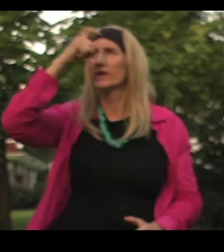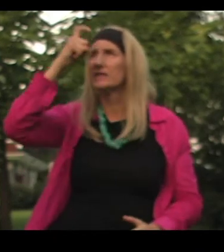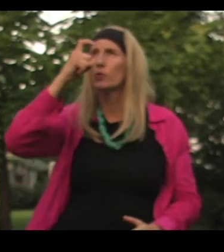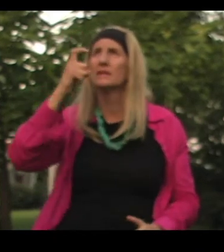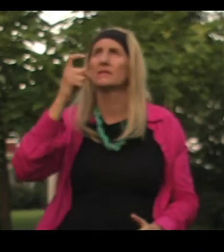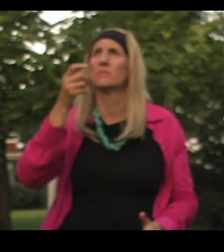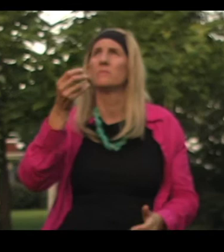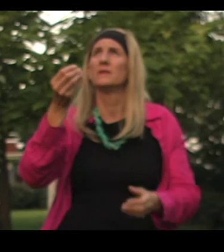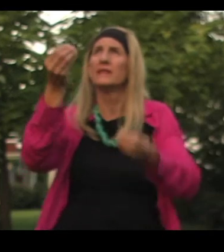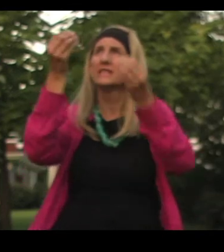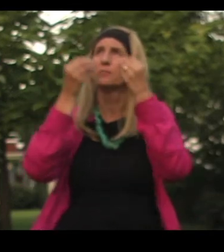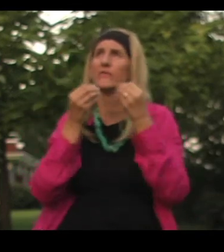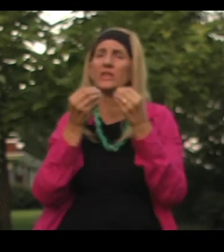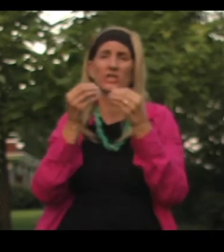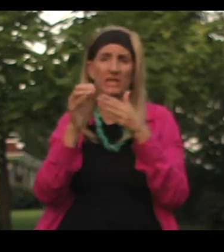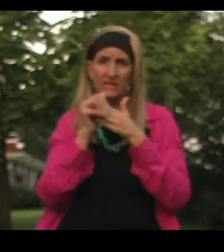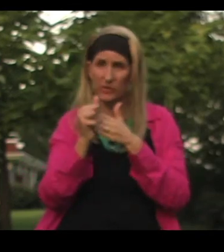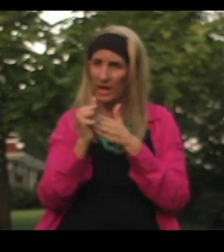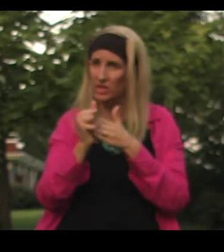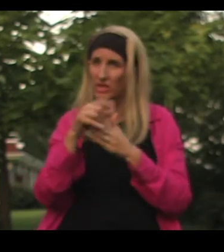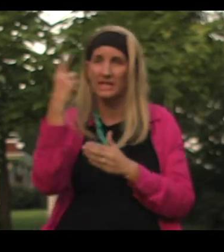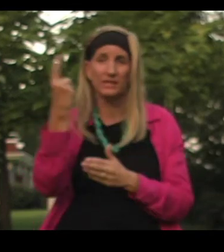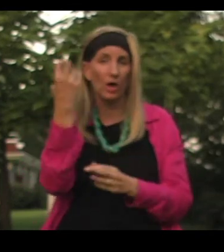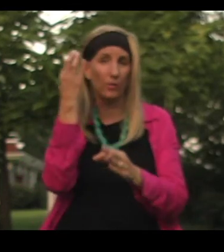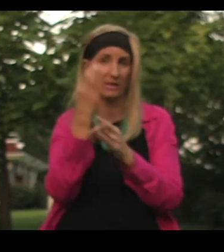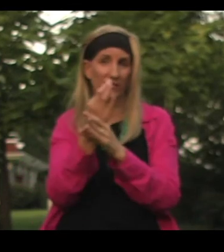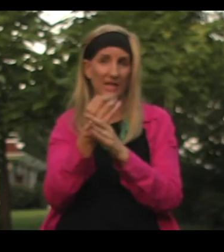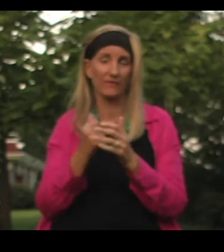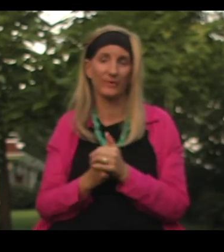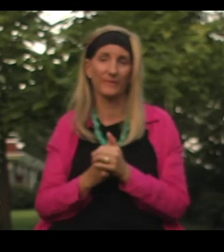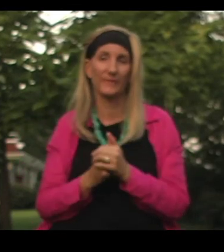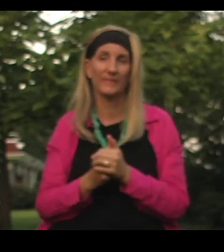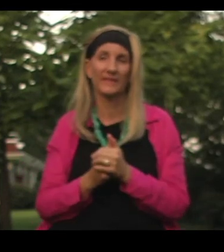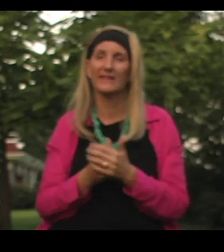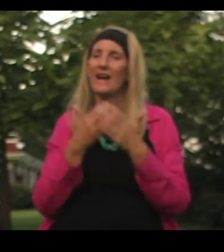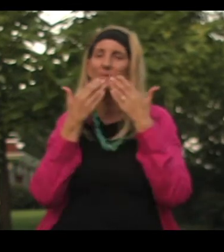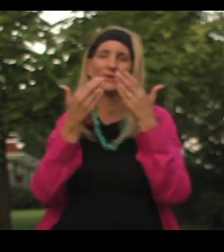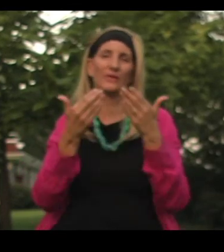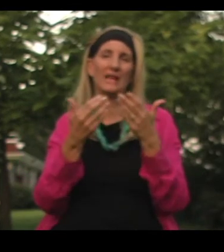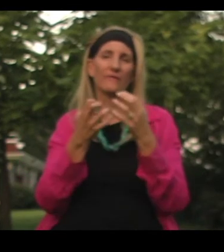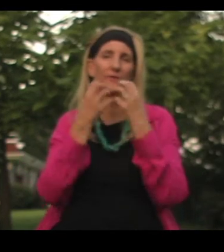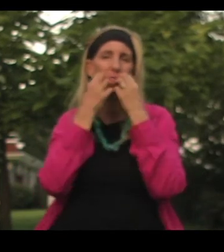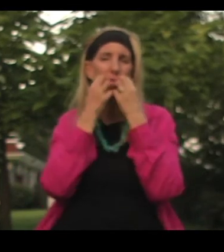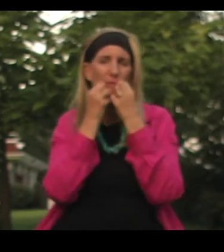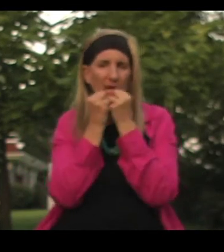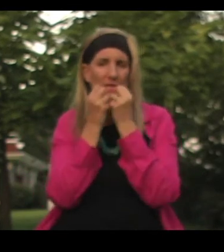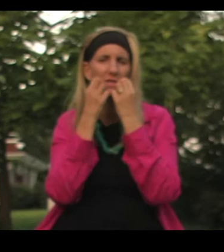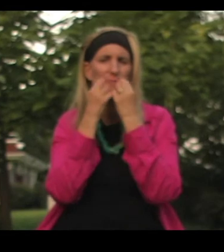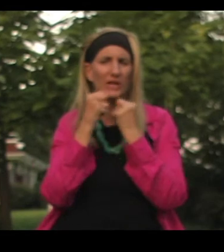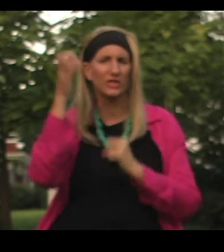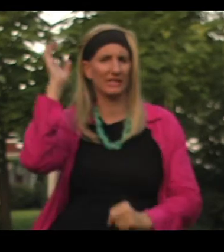his wisdom, his provision, his direction, he's always faithful. I'm so thankful for my precious, precious